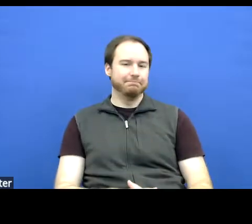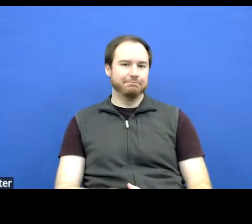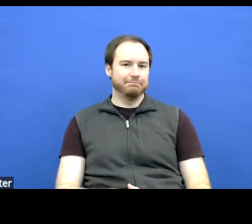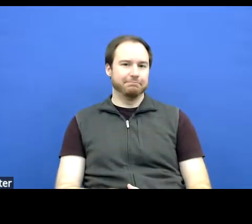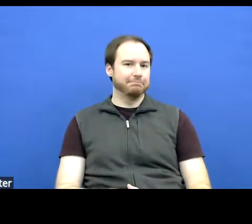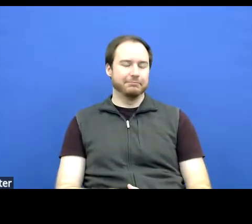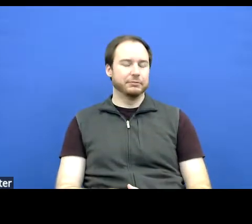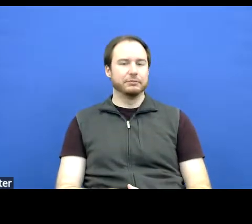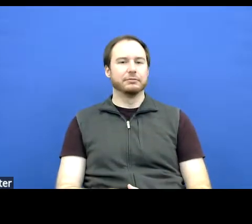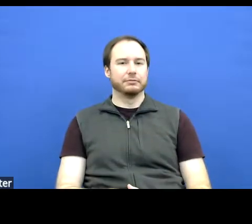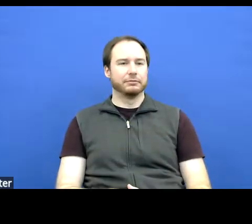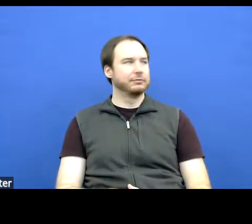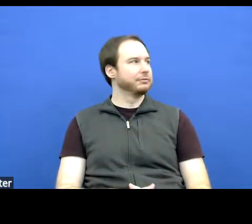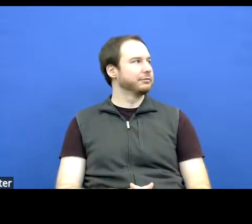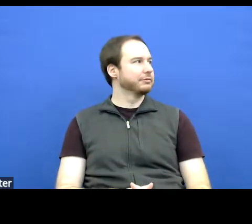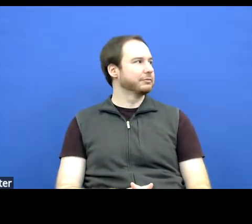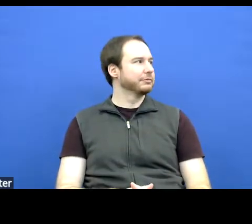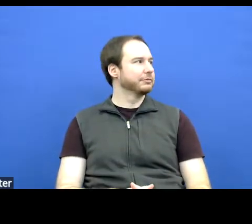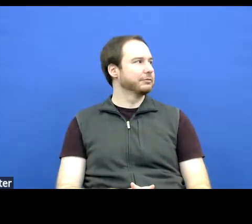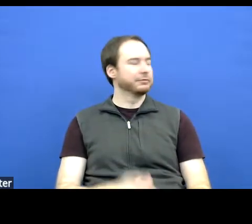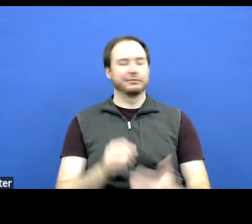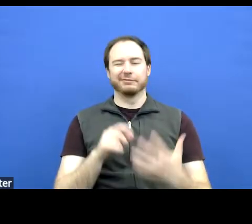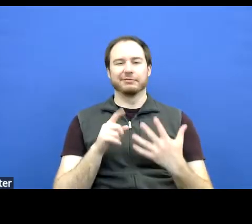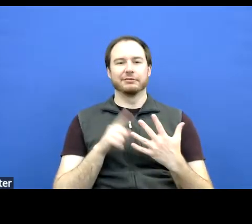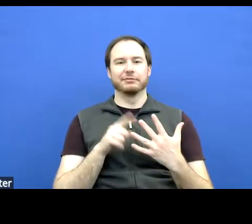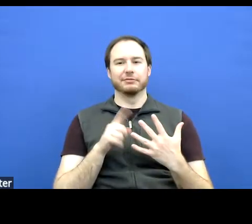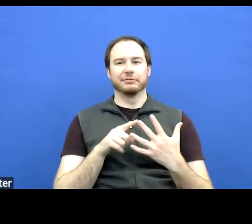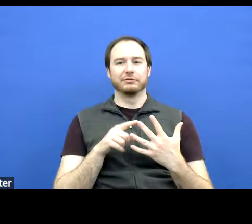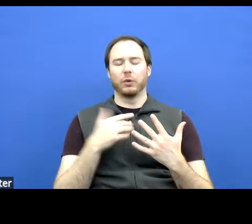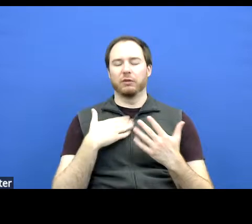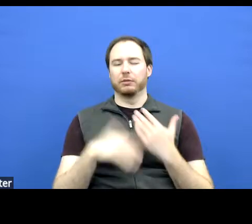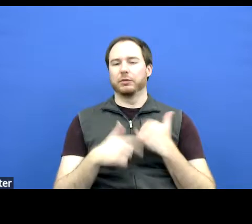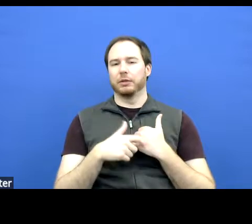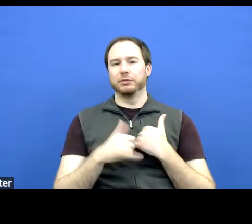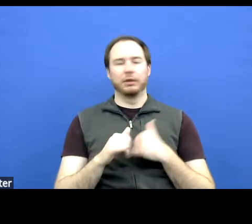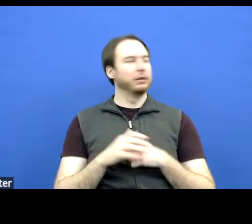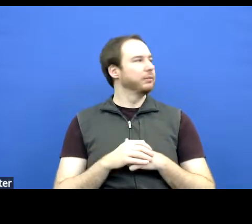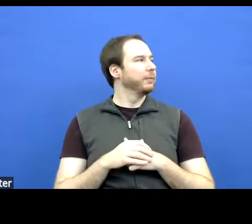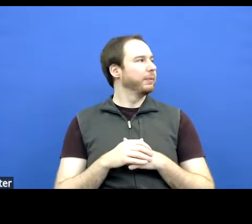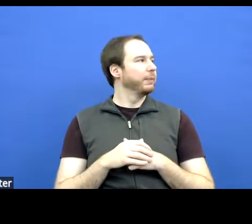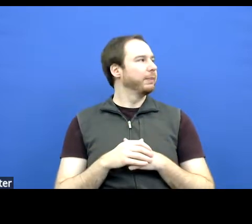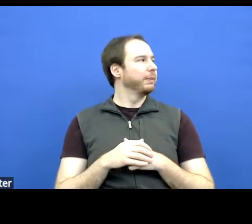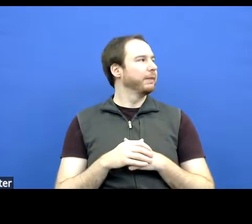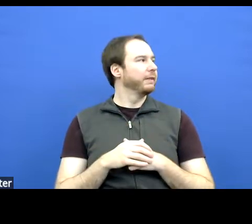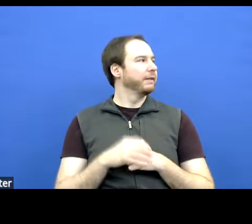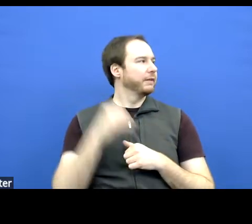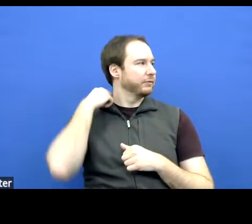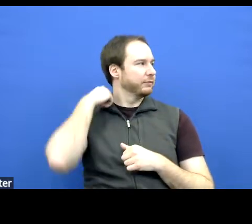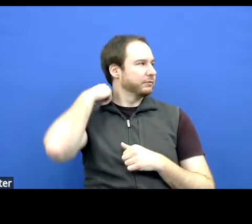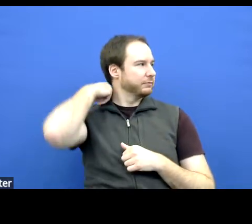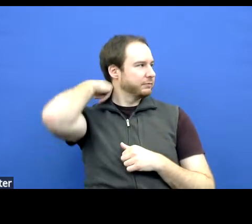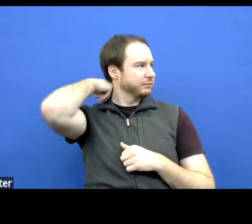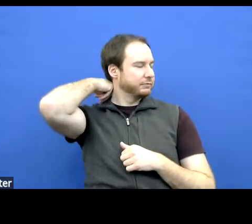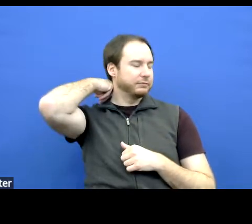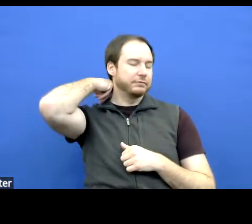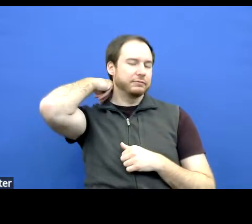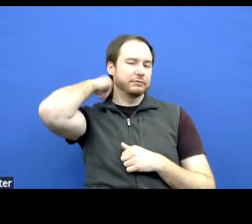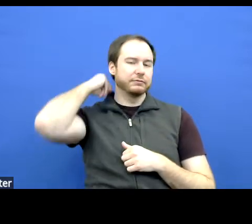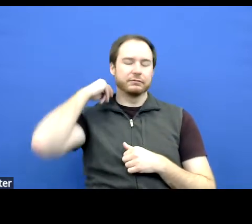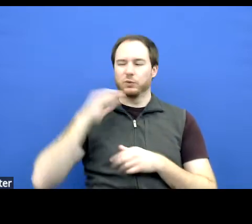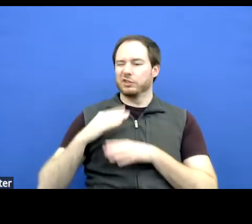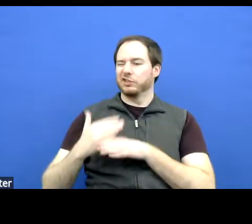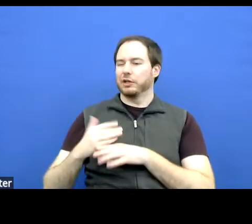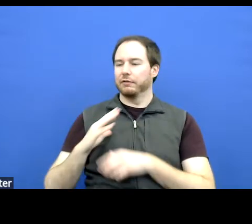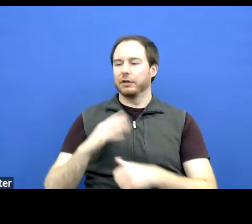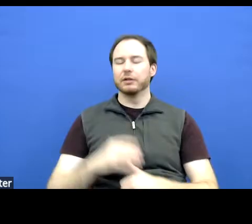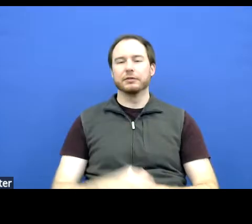All right. We've got a little bit of time. I said we'll probably should. It's your